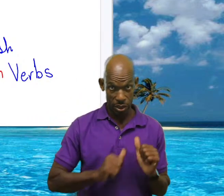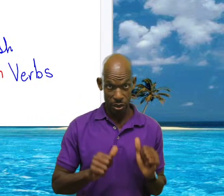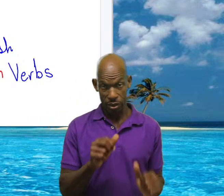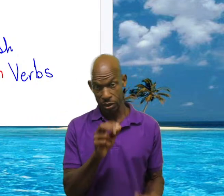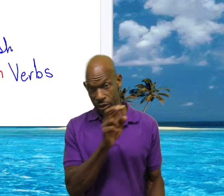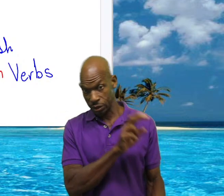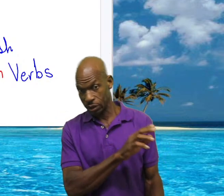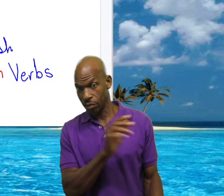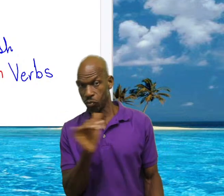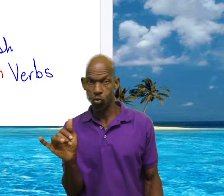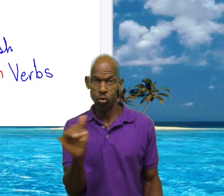in English.